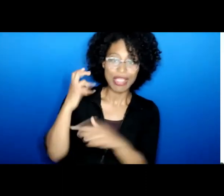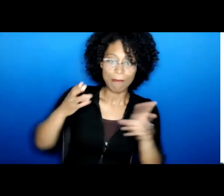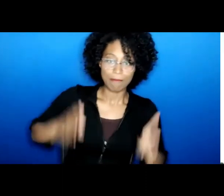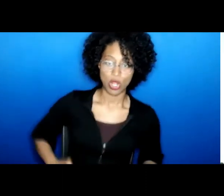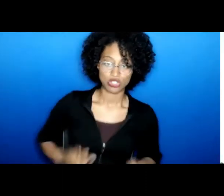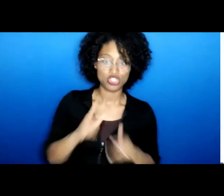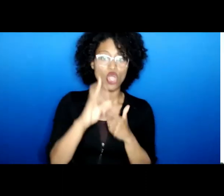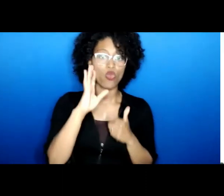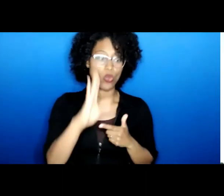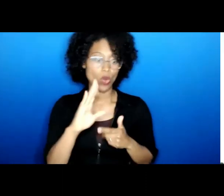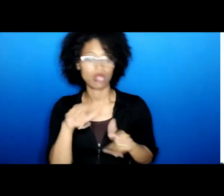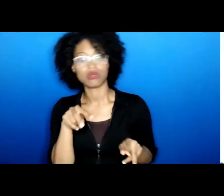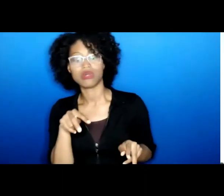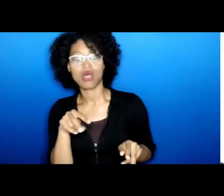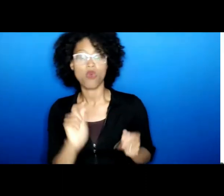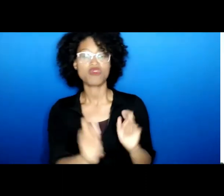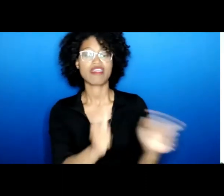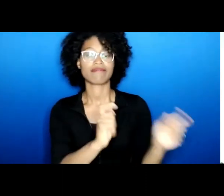hypothetically,